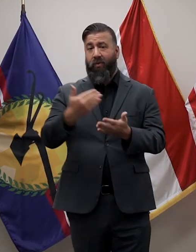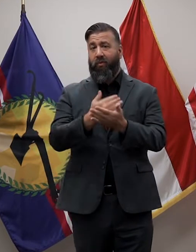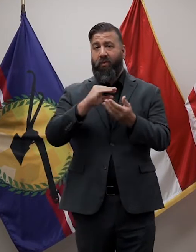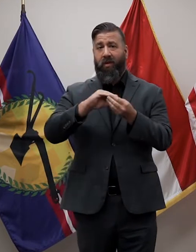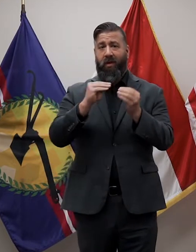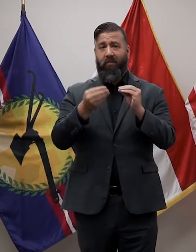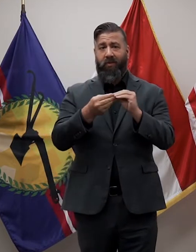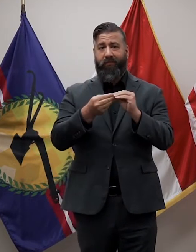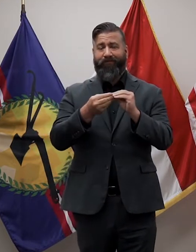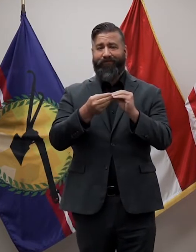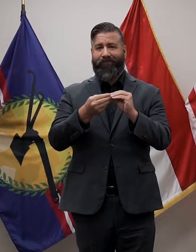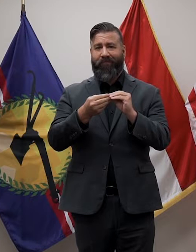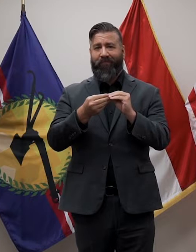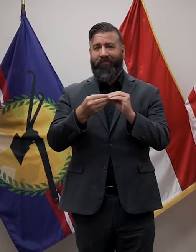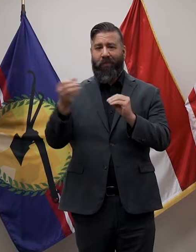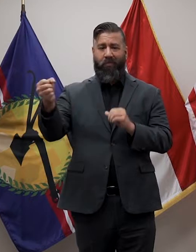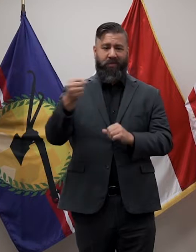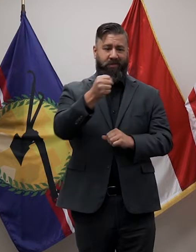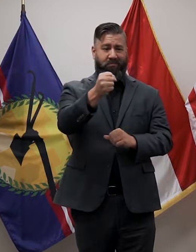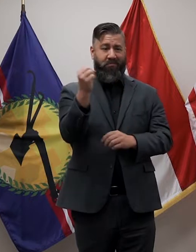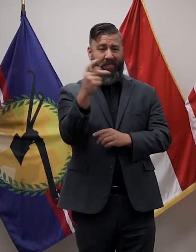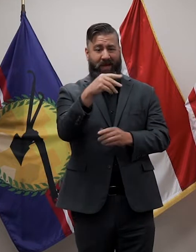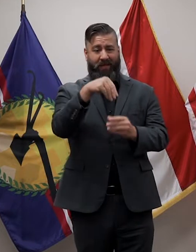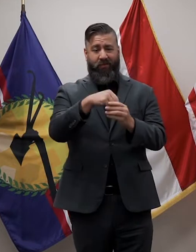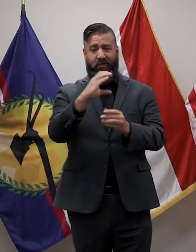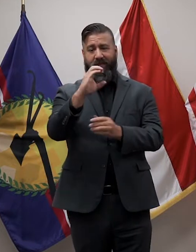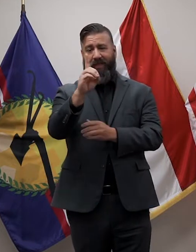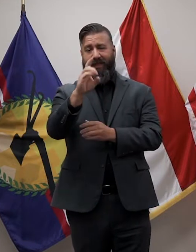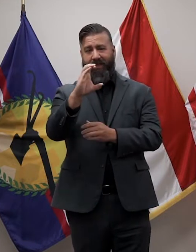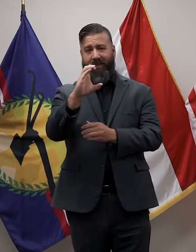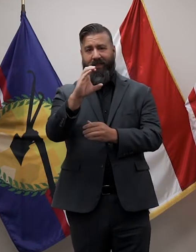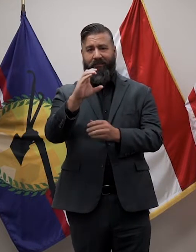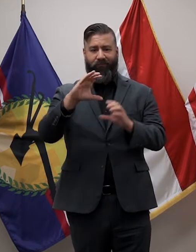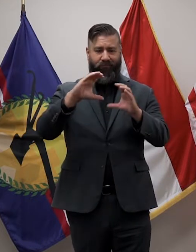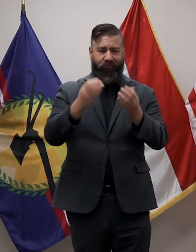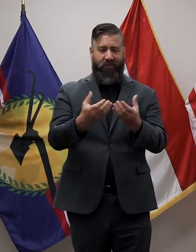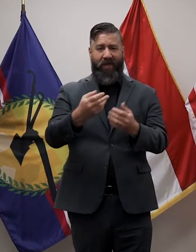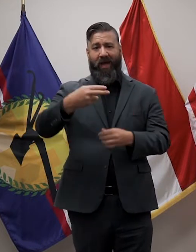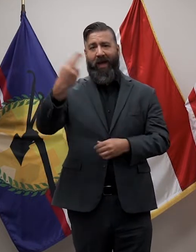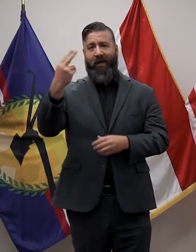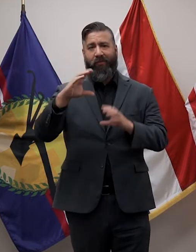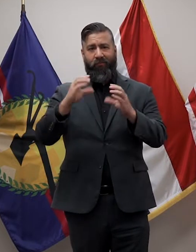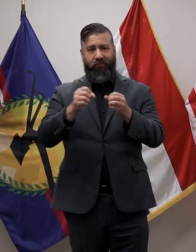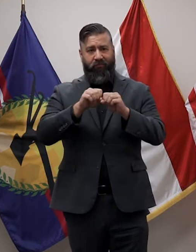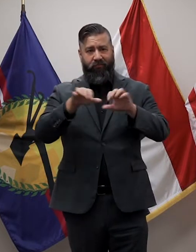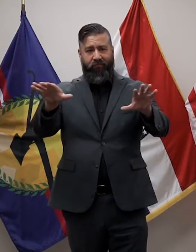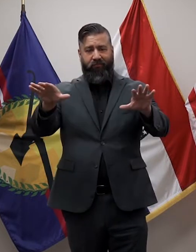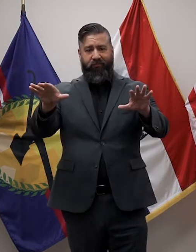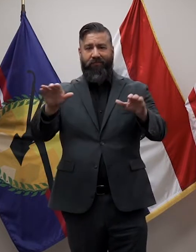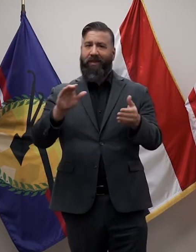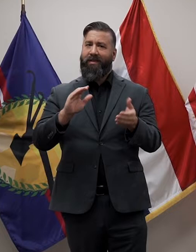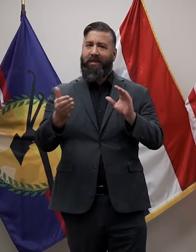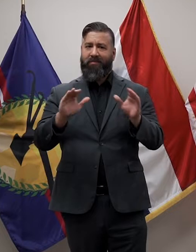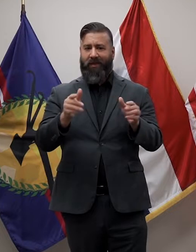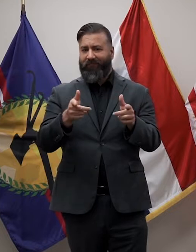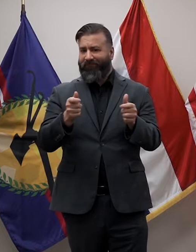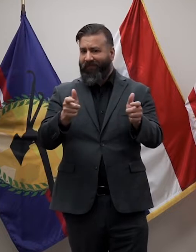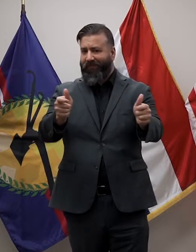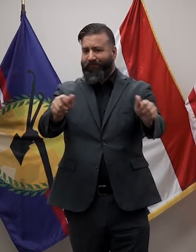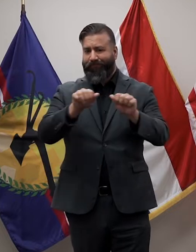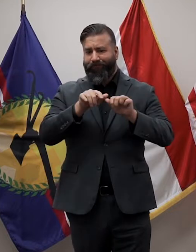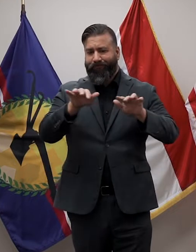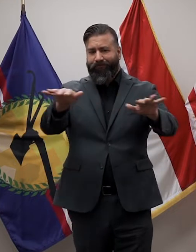us back into the CDC's high category of transmission, and it seems to be accelerating.